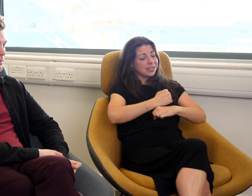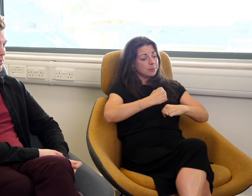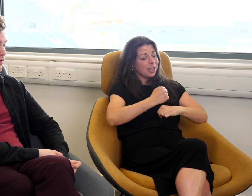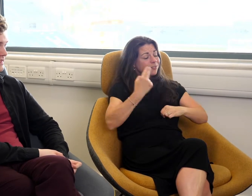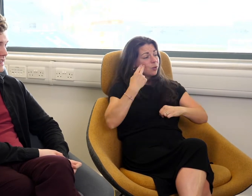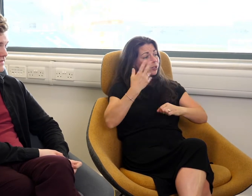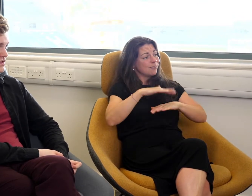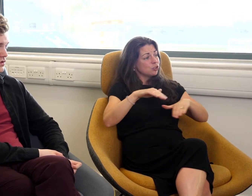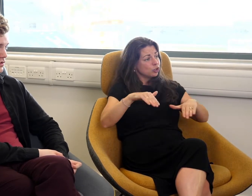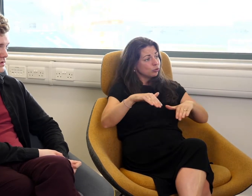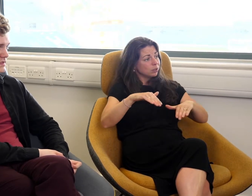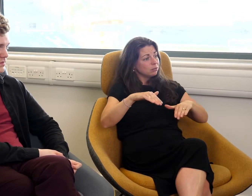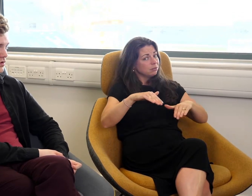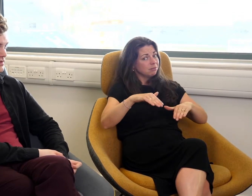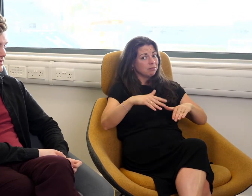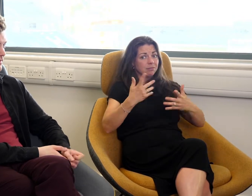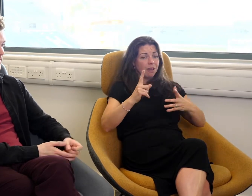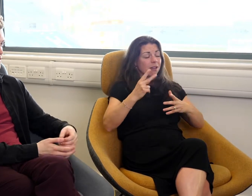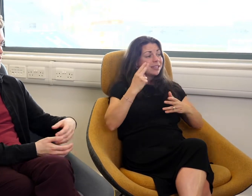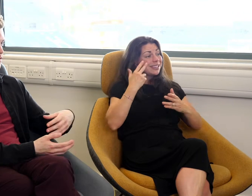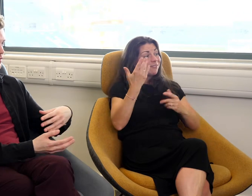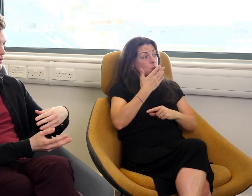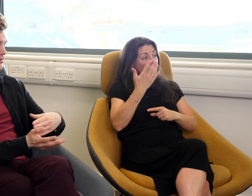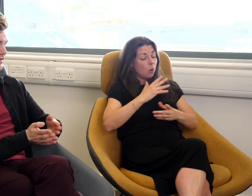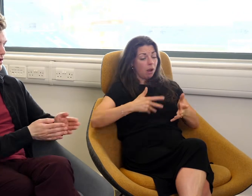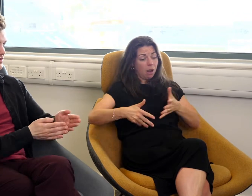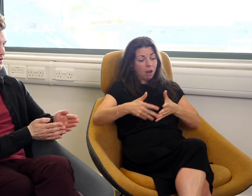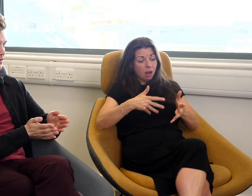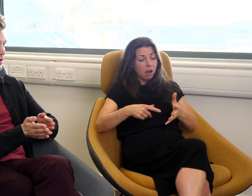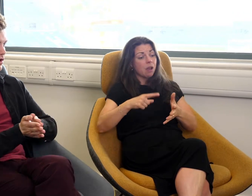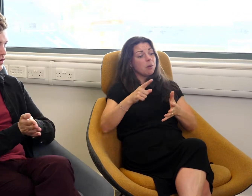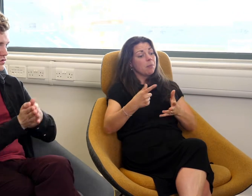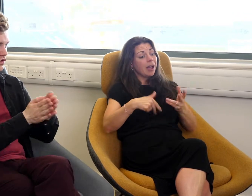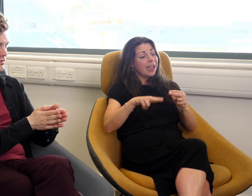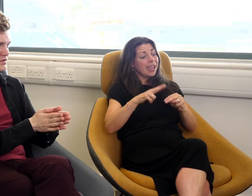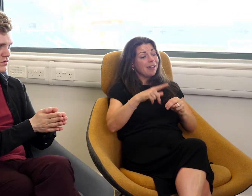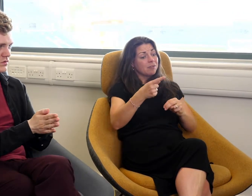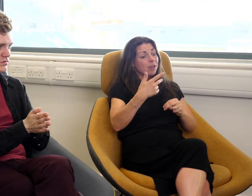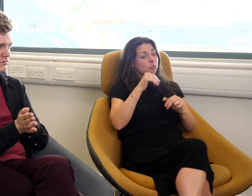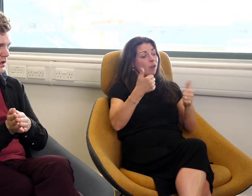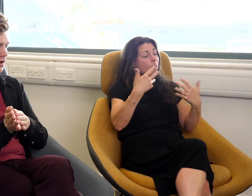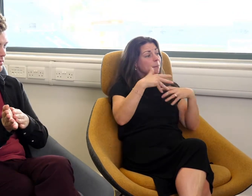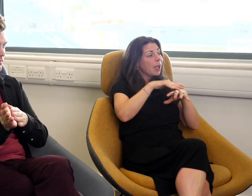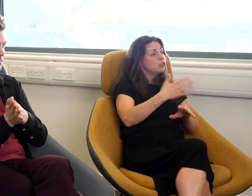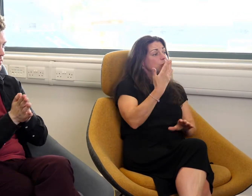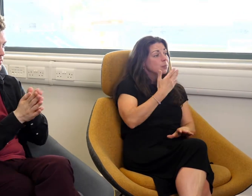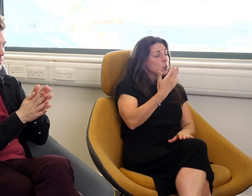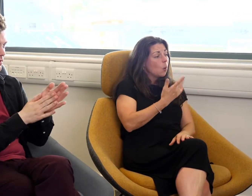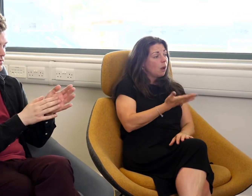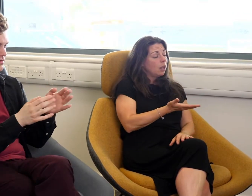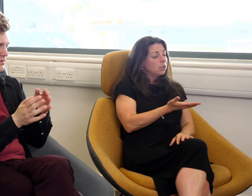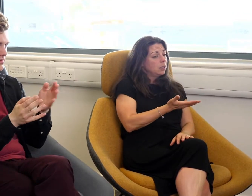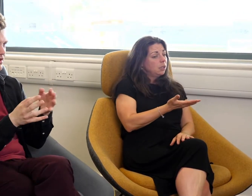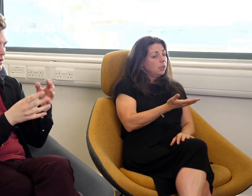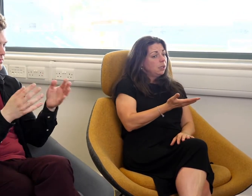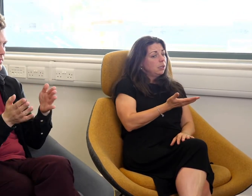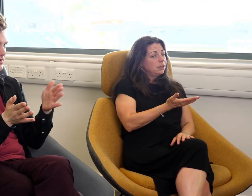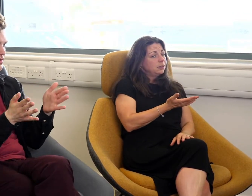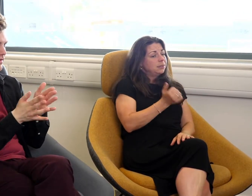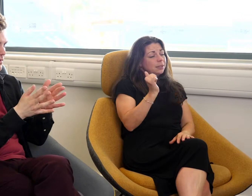both in deaf schools, but also for those who would prefer to go to a normal school, or a school for